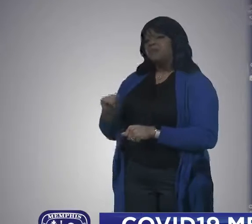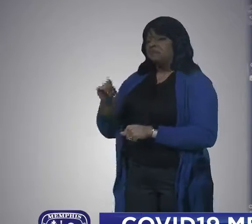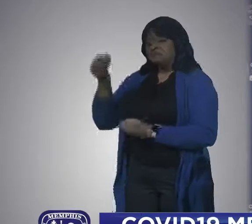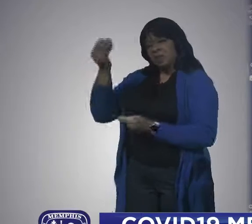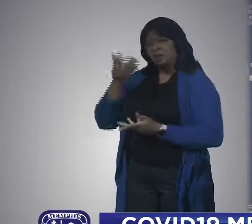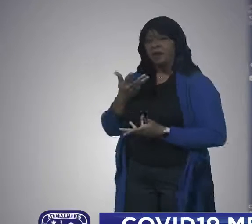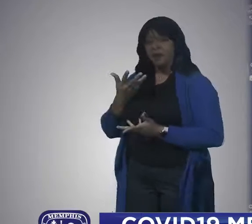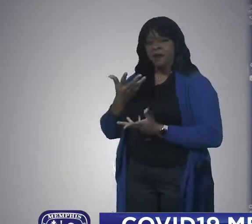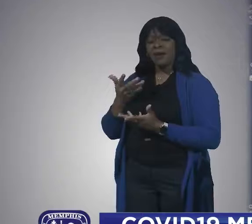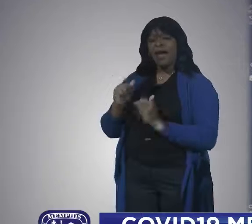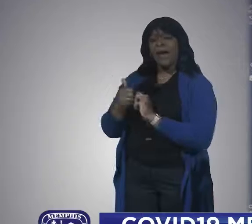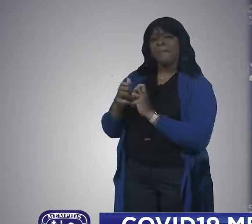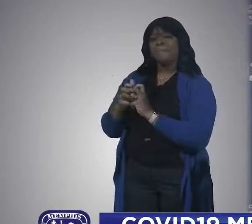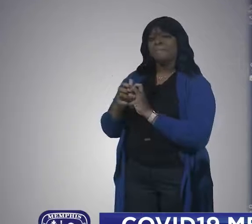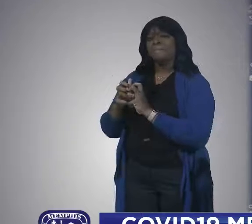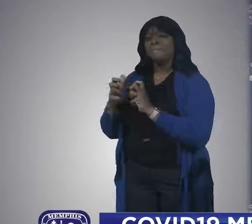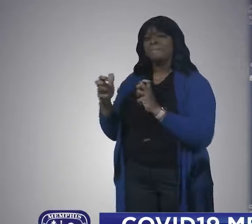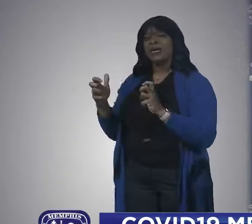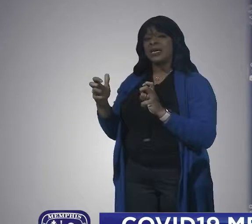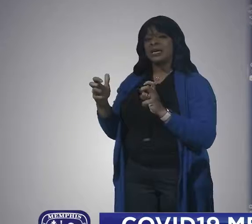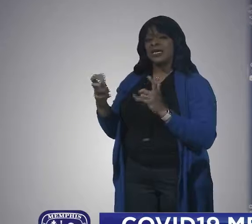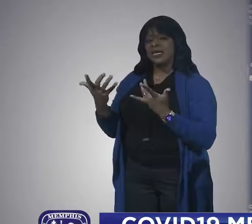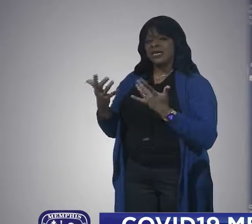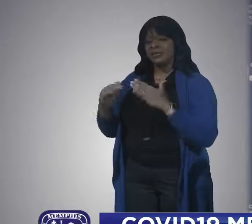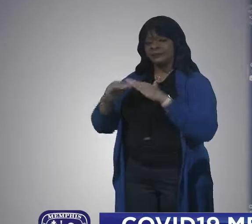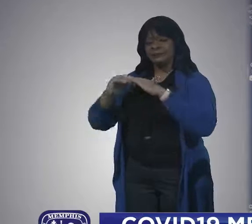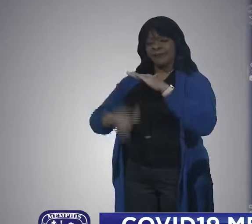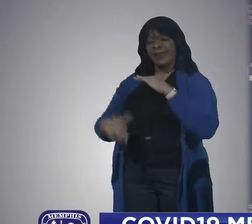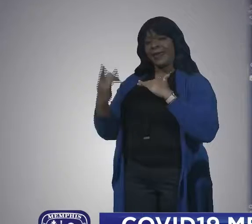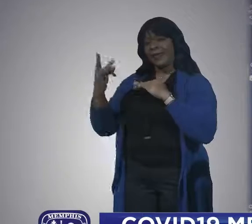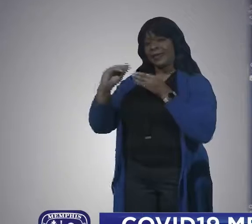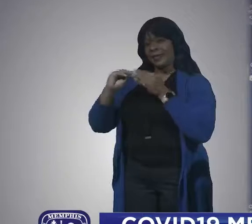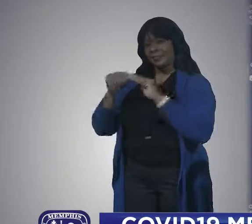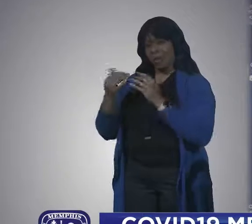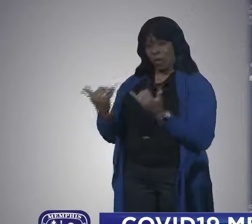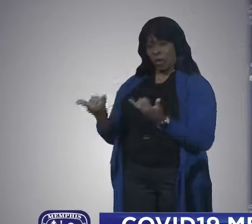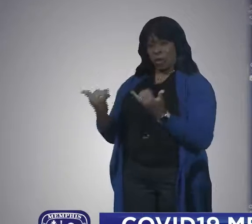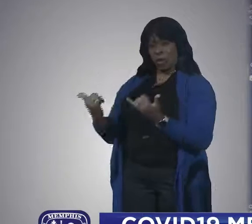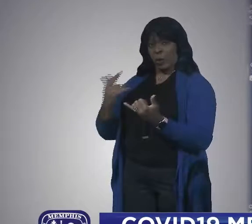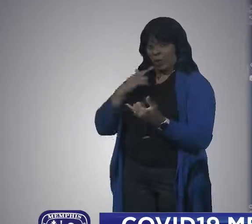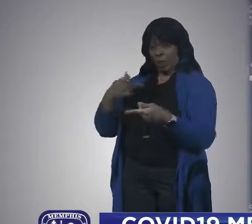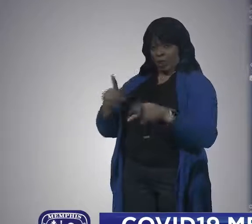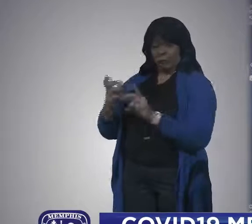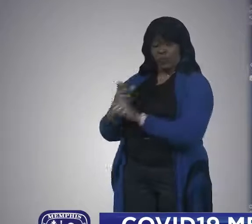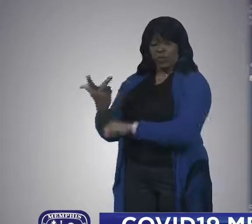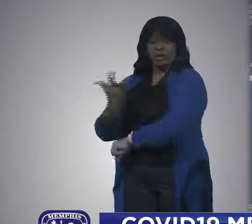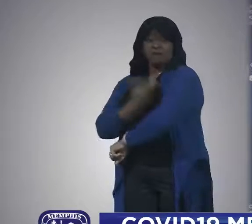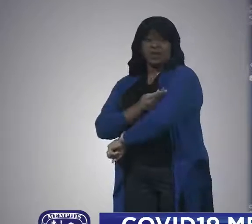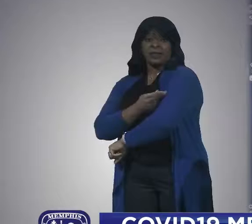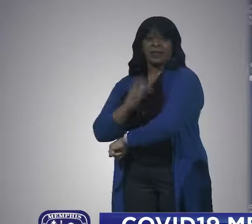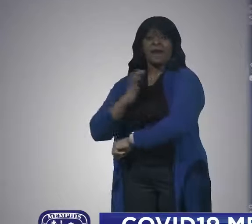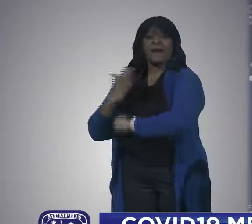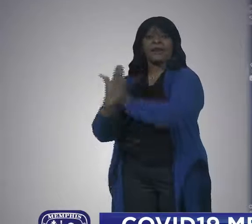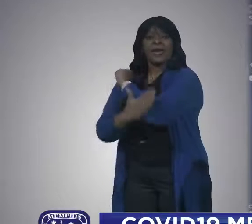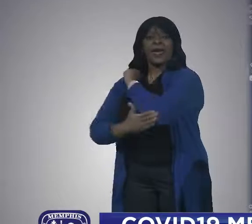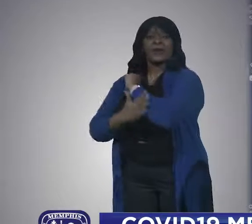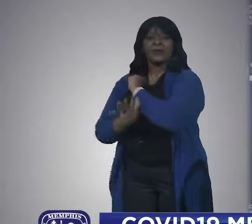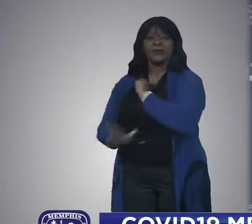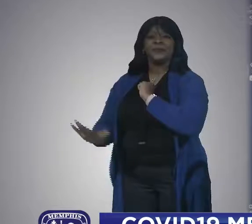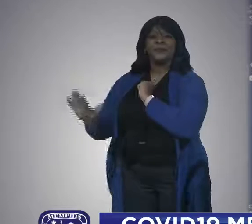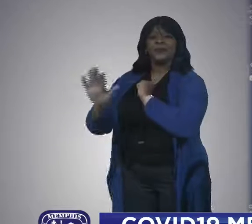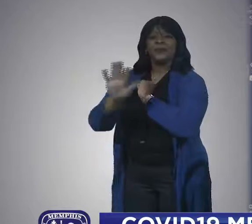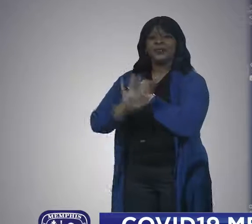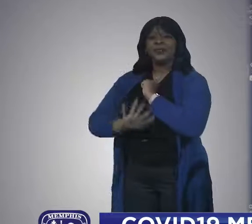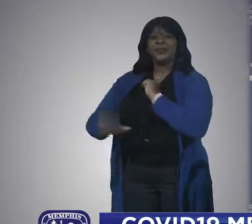how much of the current under 18 population that is eligible, the county percentage of the county's population in